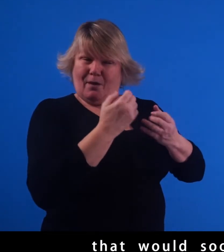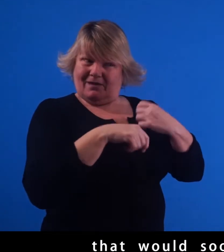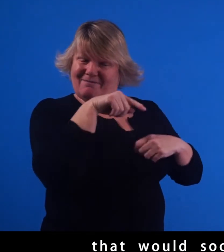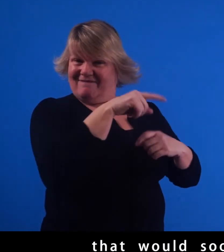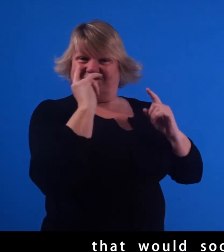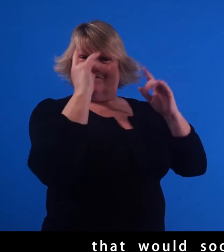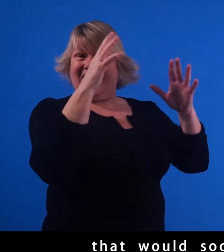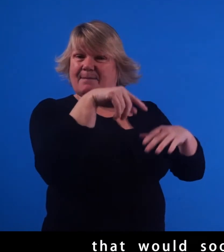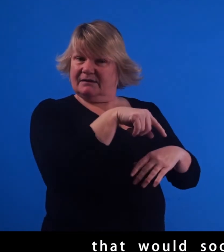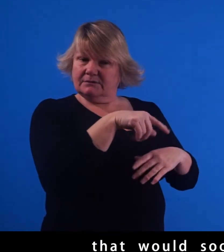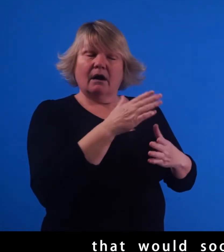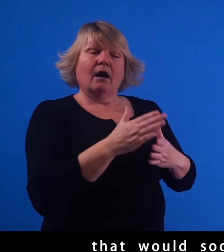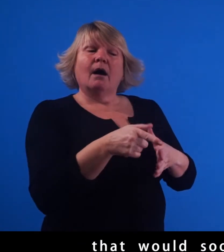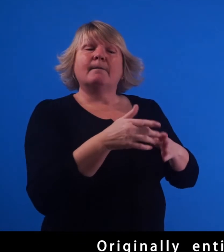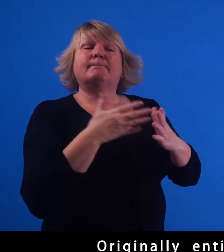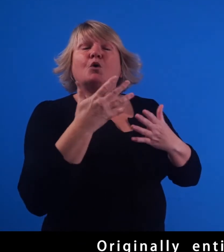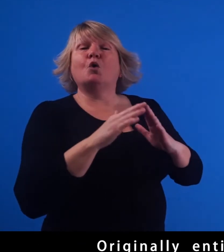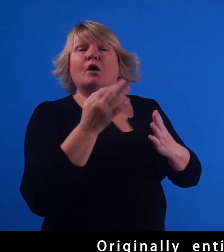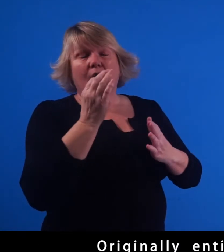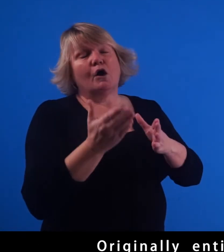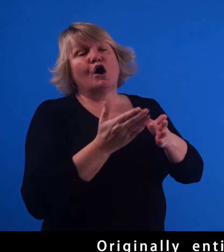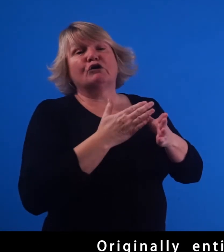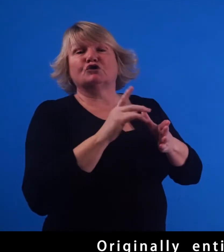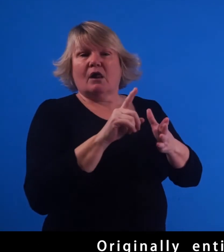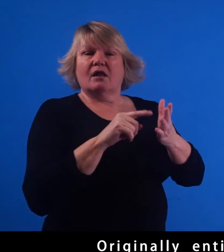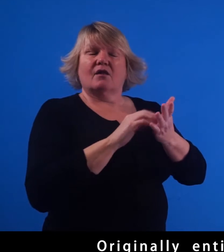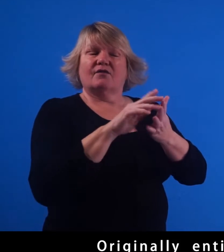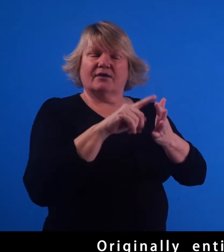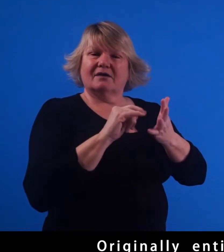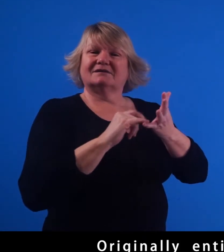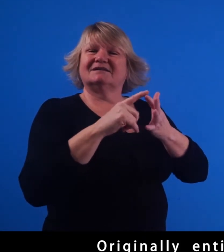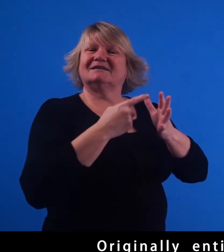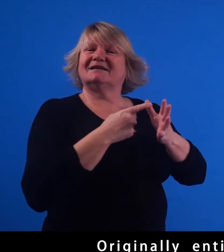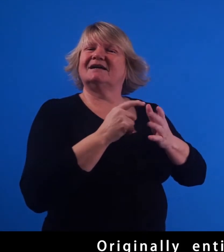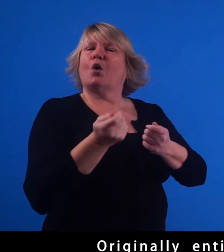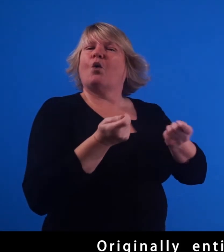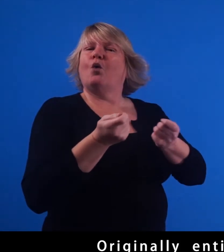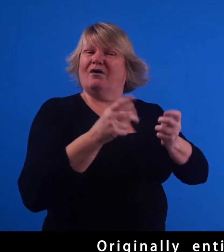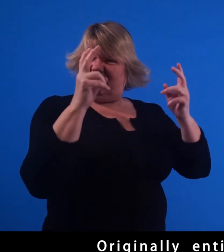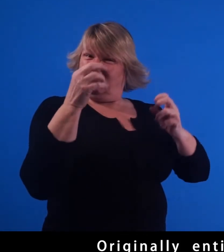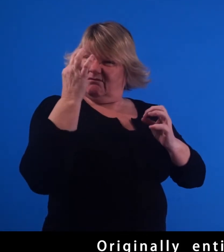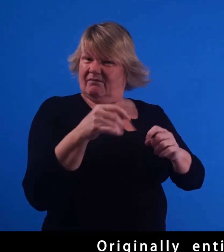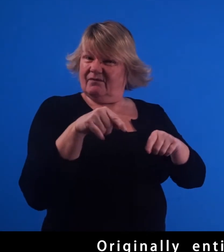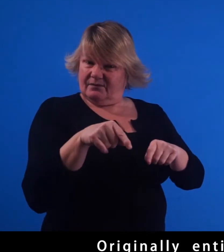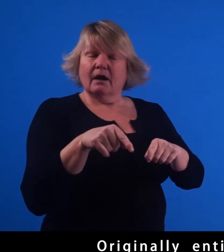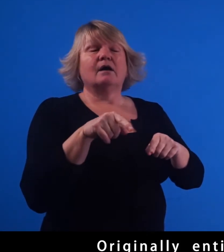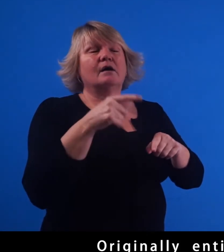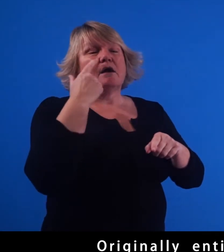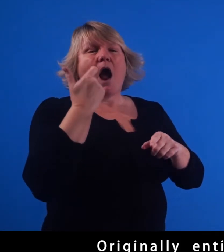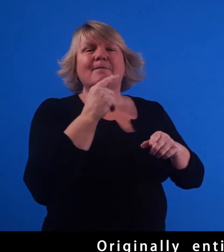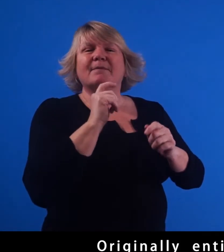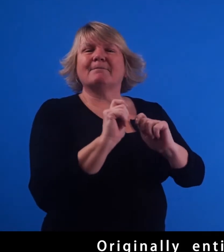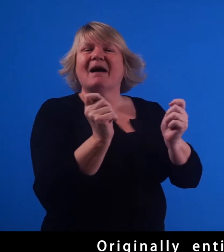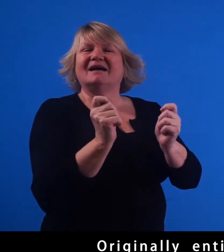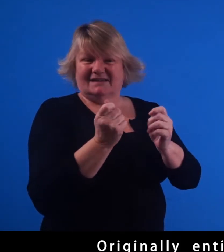would soon make him famous. Originally entitled The Sea Cook and serialised